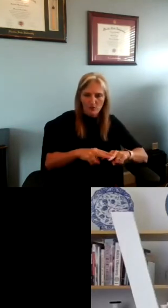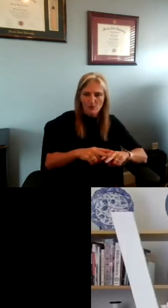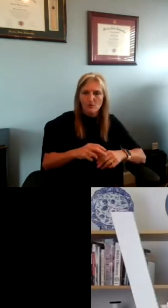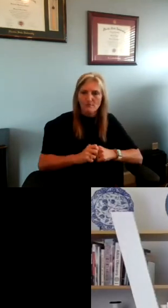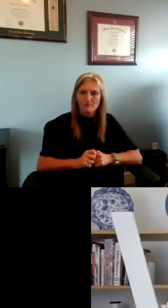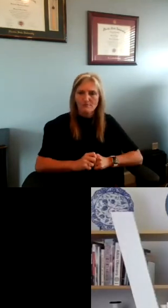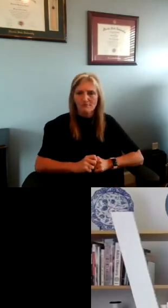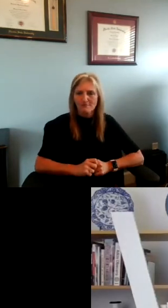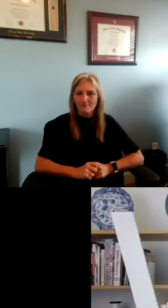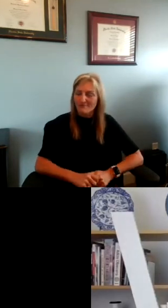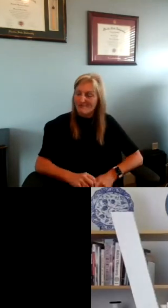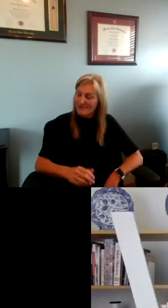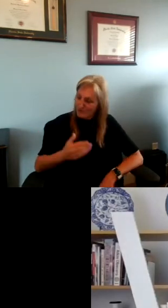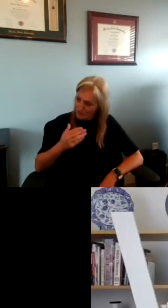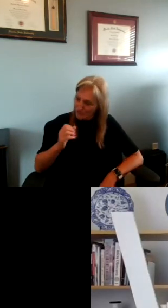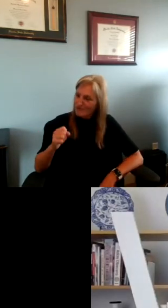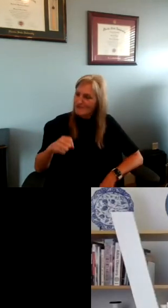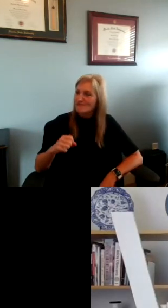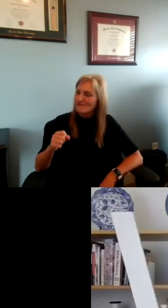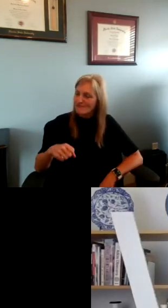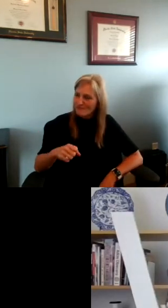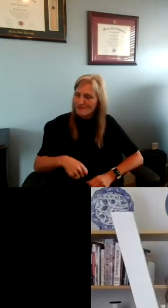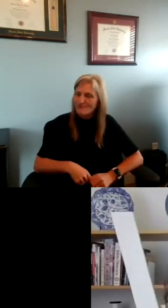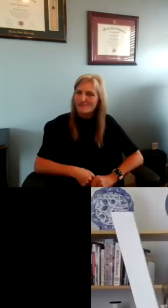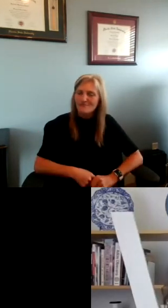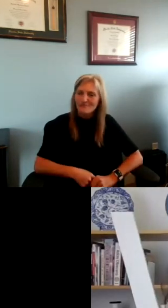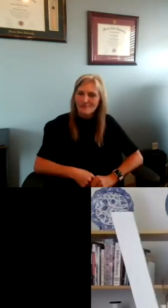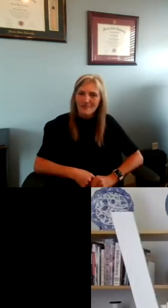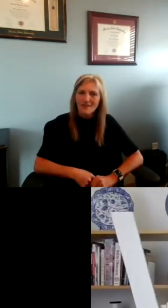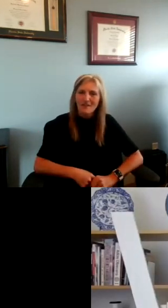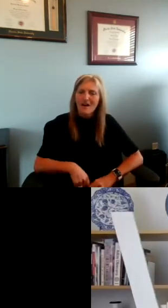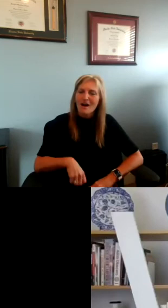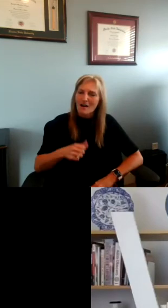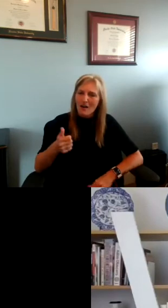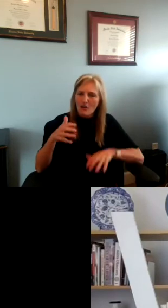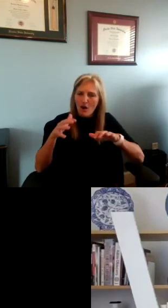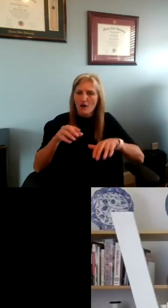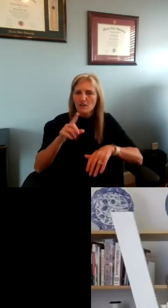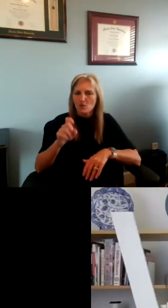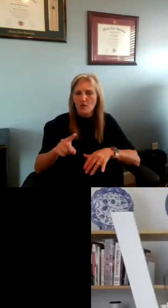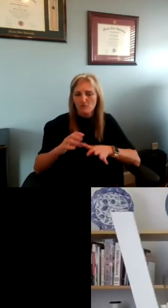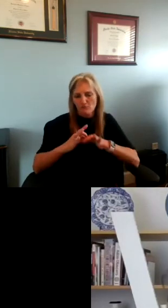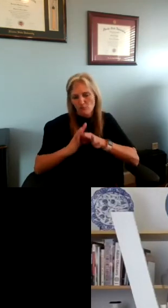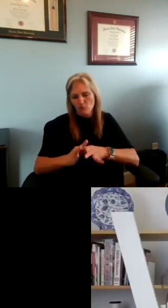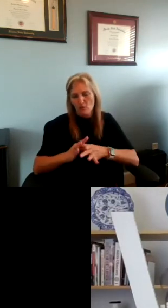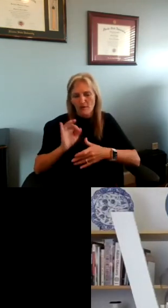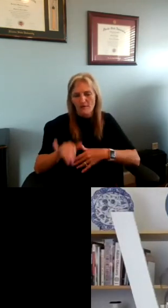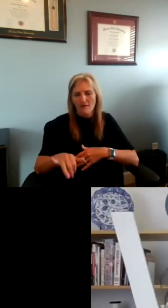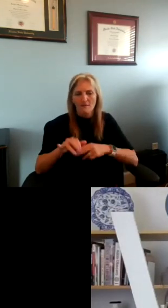to that. There is another audience question that is kind of related to this. And